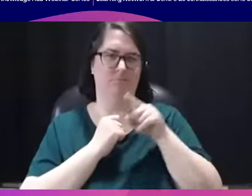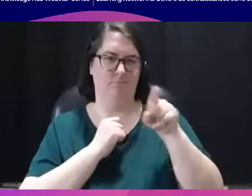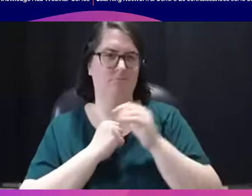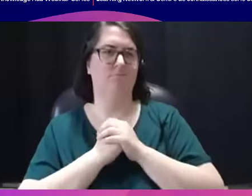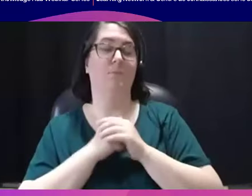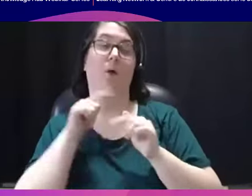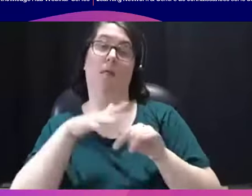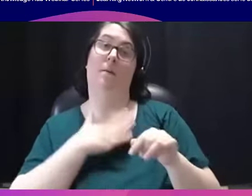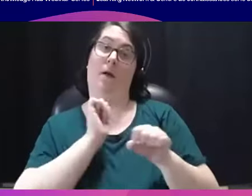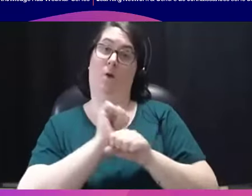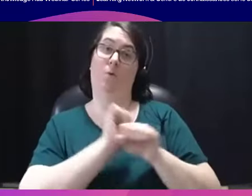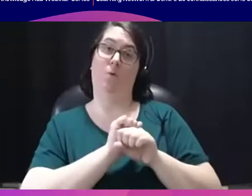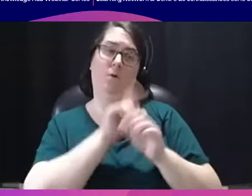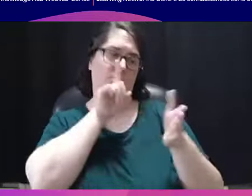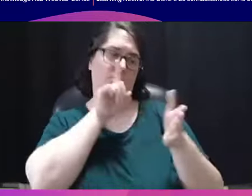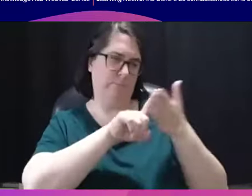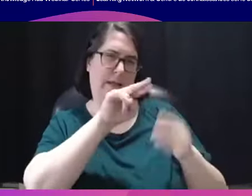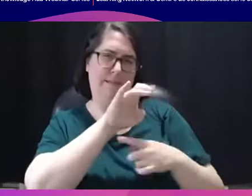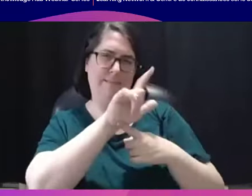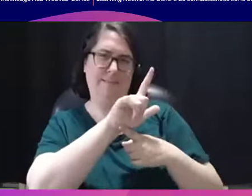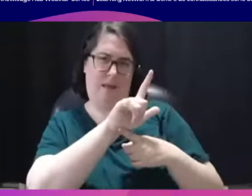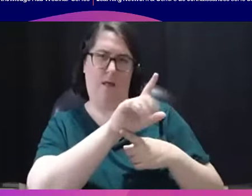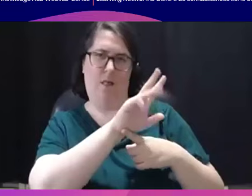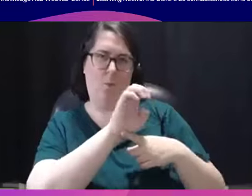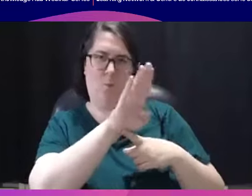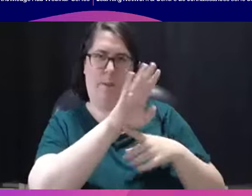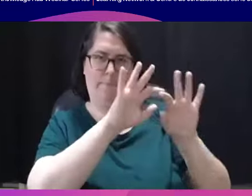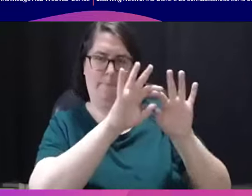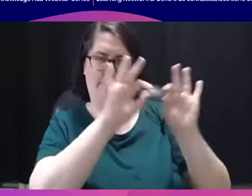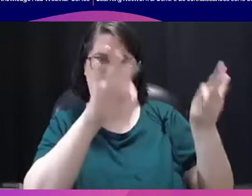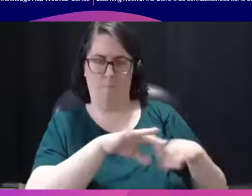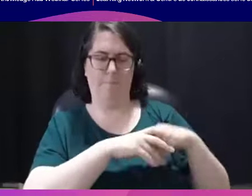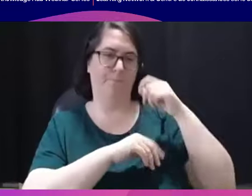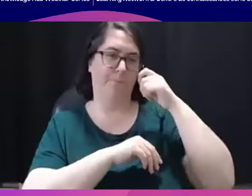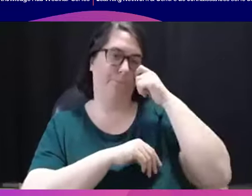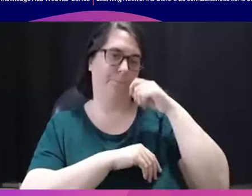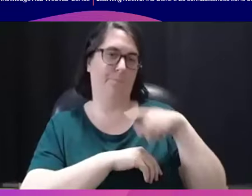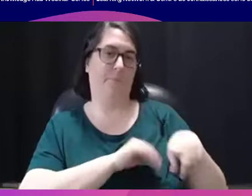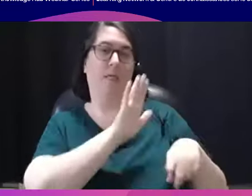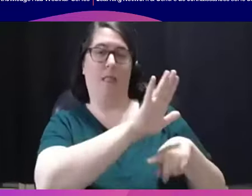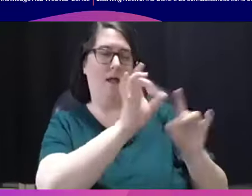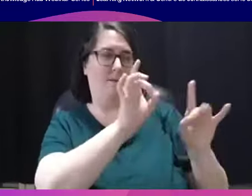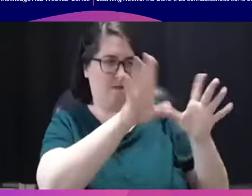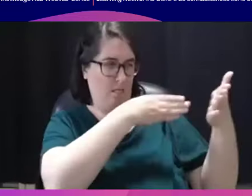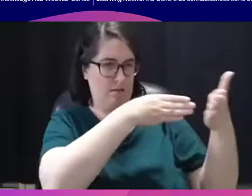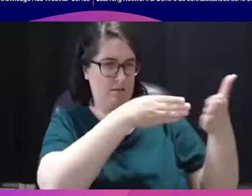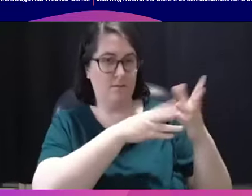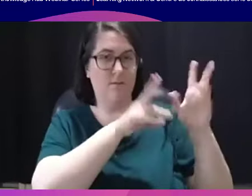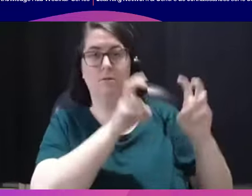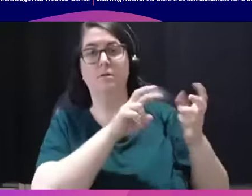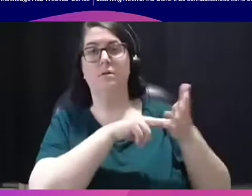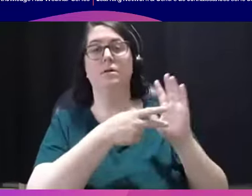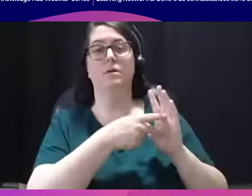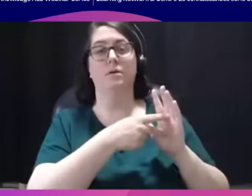This work evaluated an incel web forum, incels.co, and a case study of incel violence, which refers to the